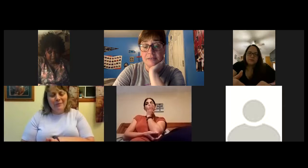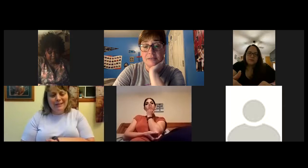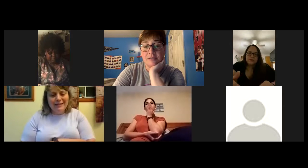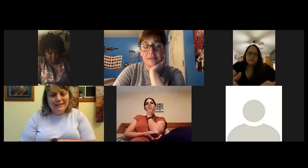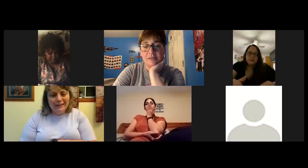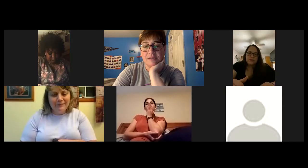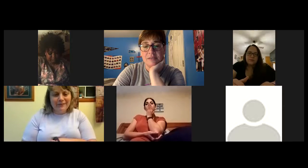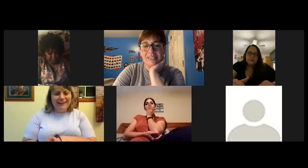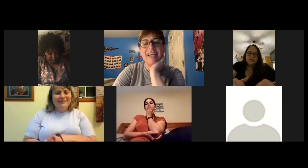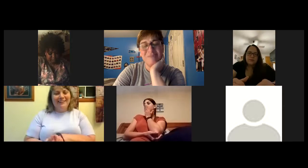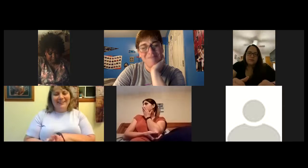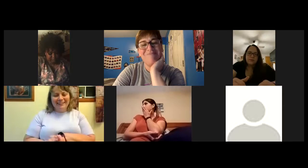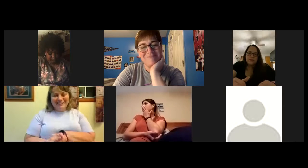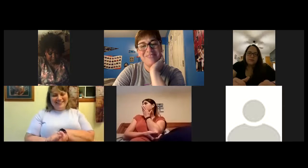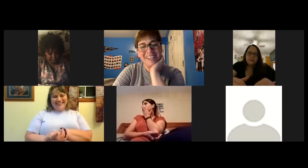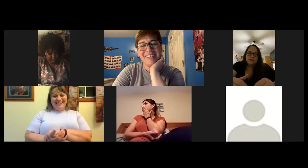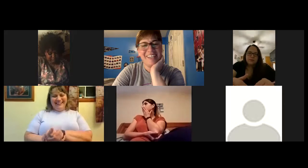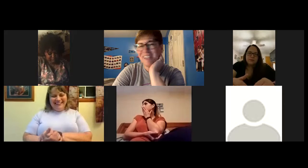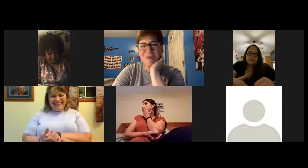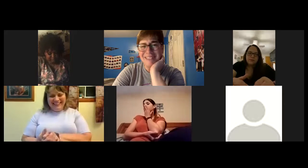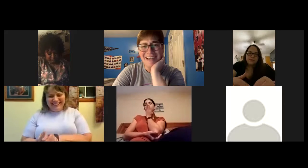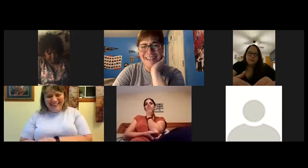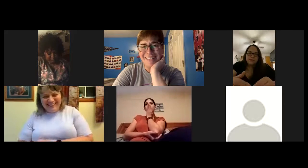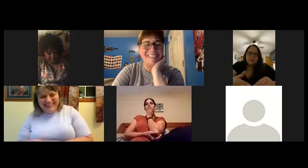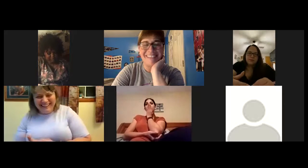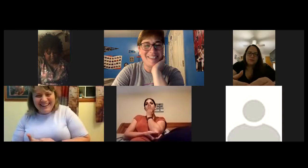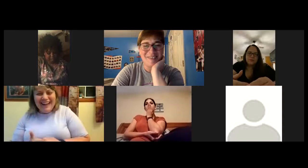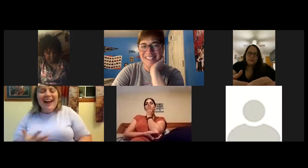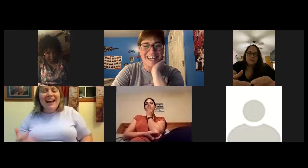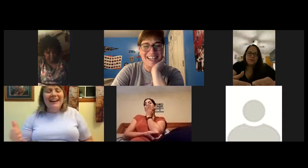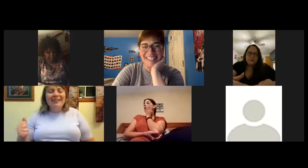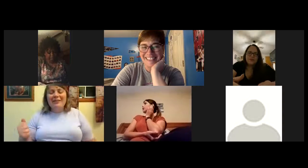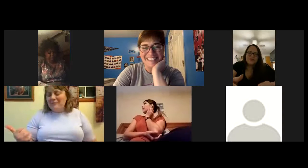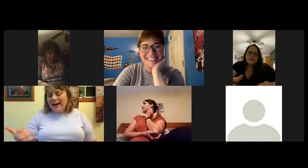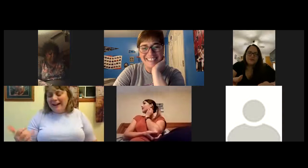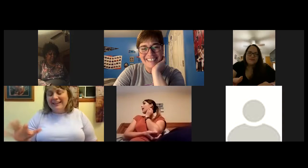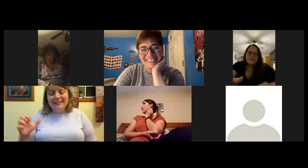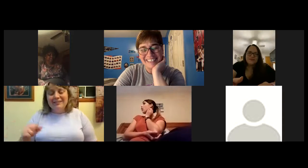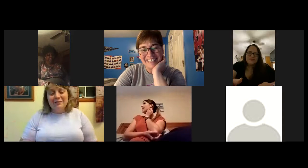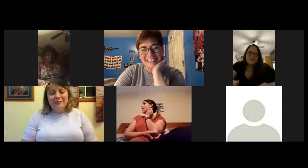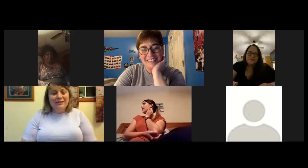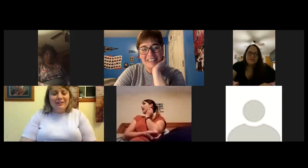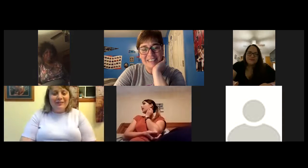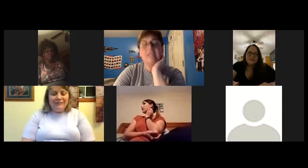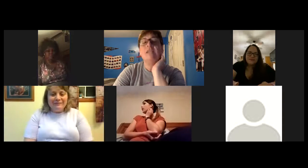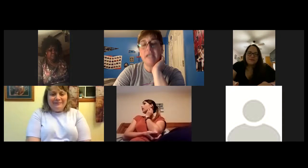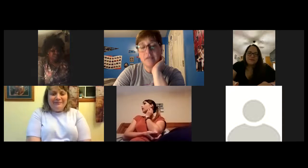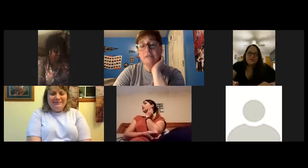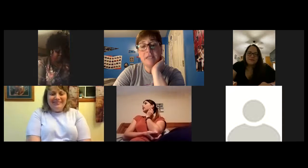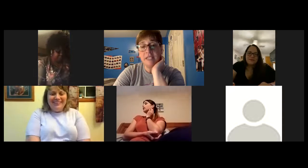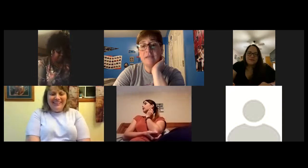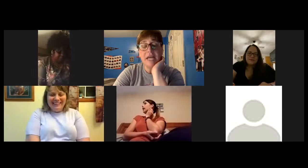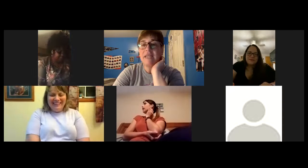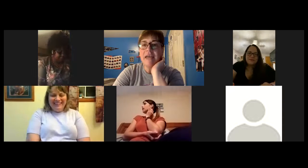oh, that's easy. I'm like, yeah, no, it's not. No, it's not. And I don't know if my hands, they just don't want to do it.